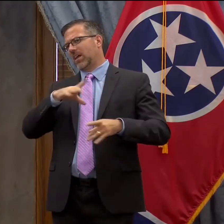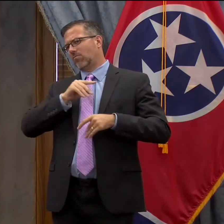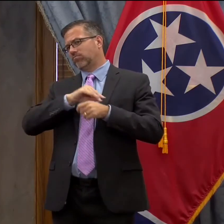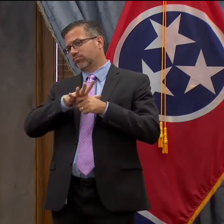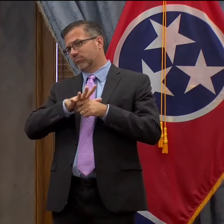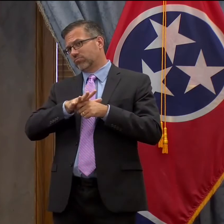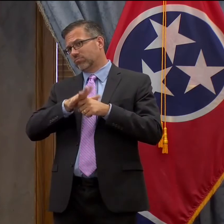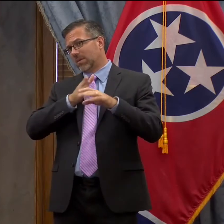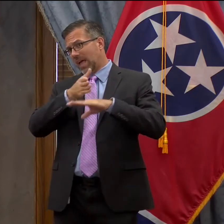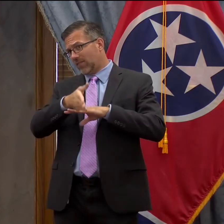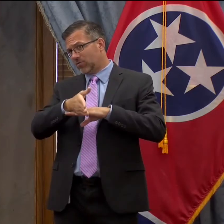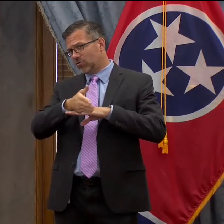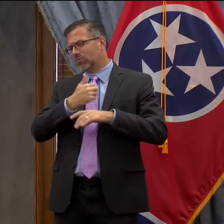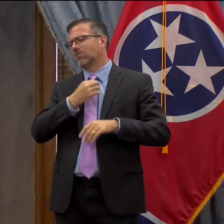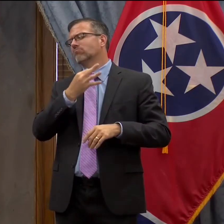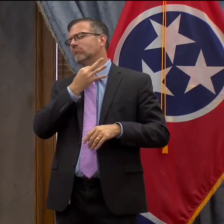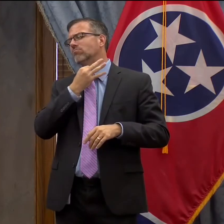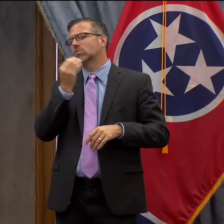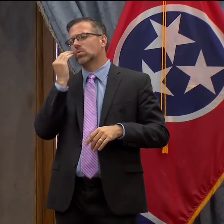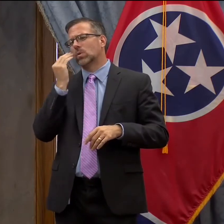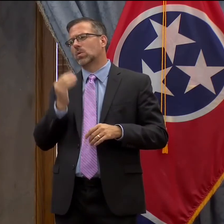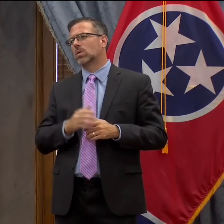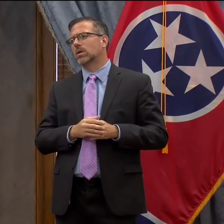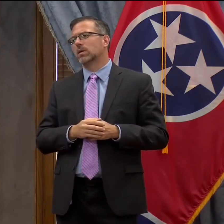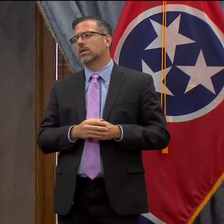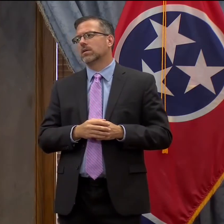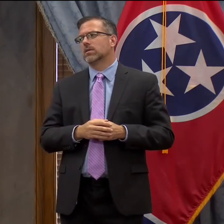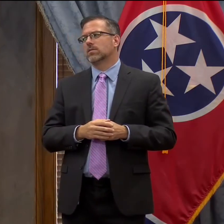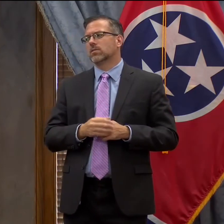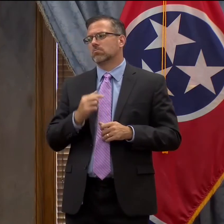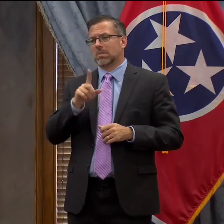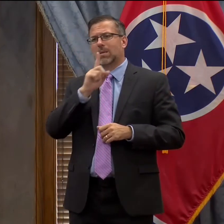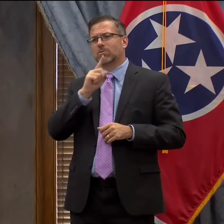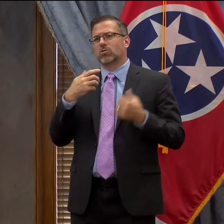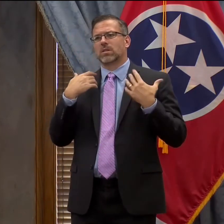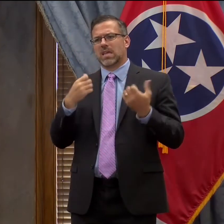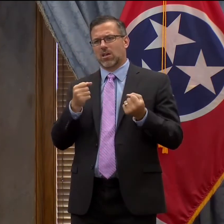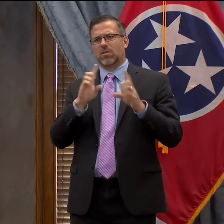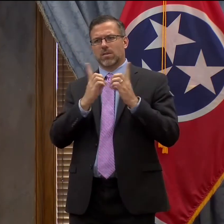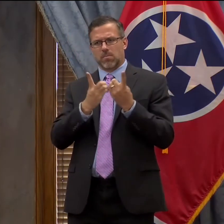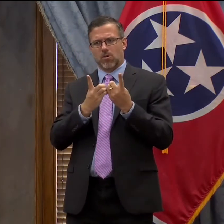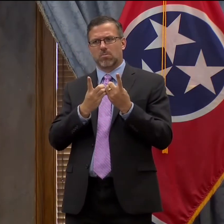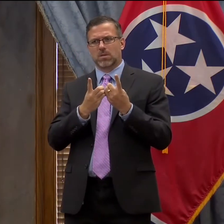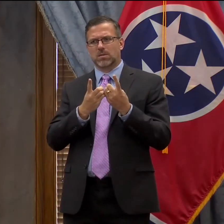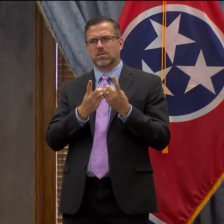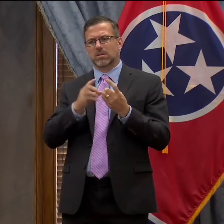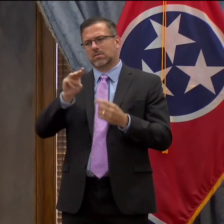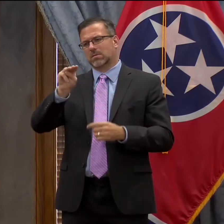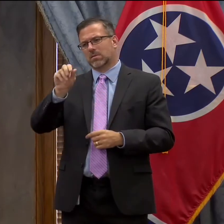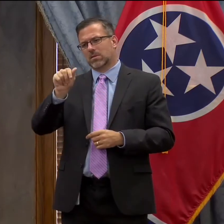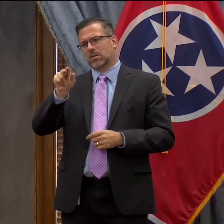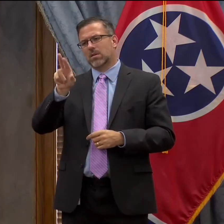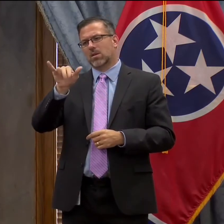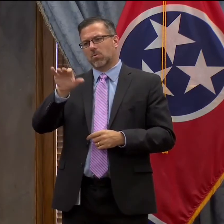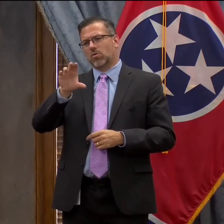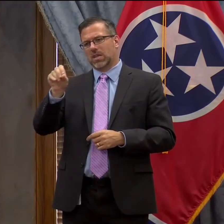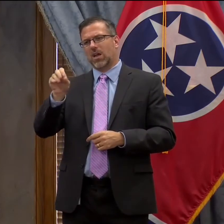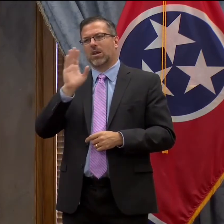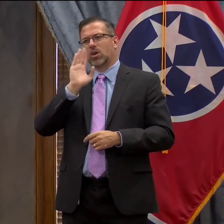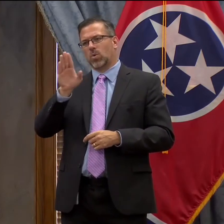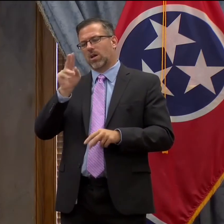event afterward. And that'll be something that I'm sure the health department in that community will look at. But I